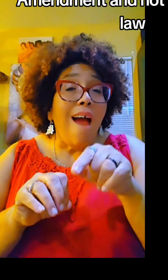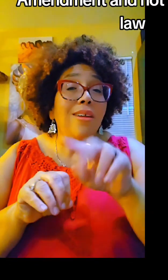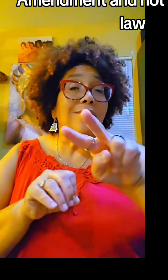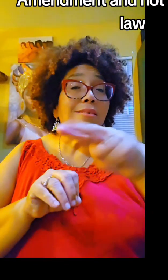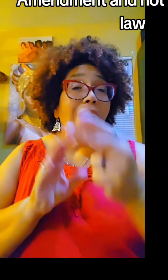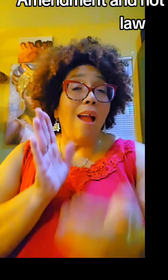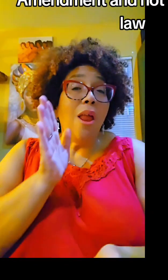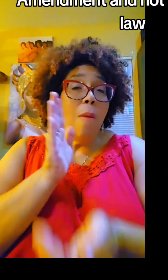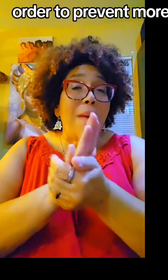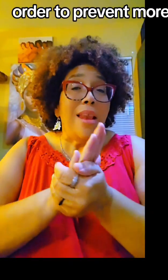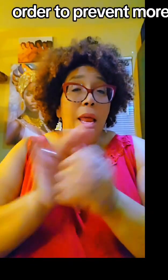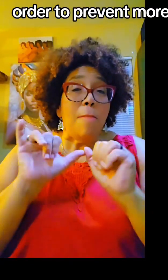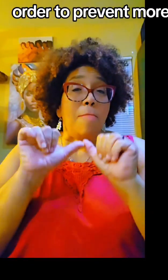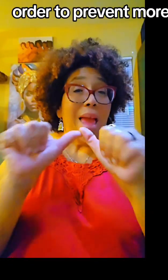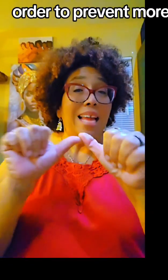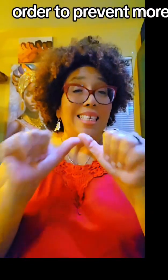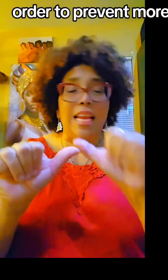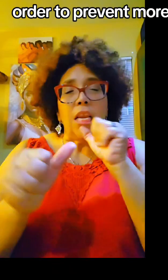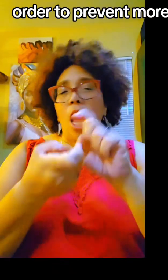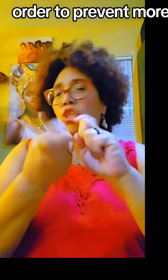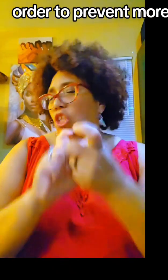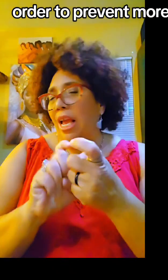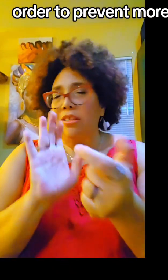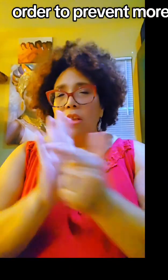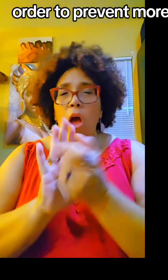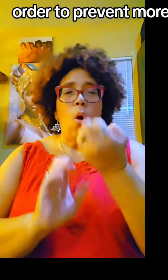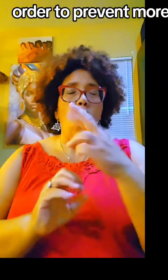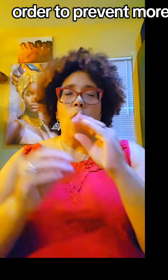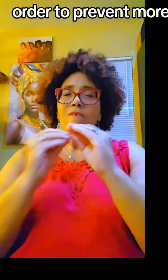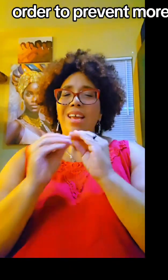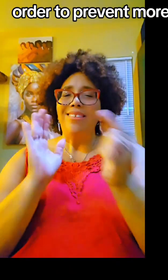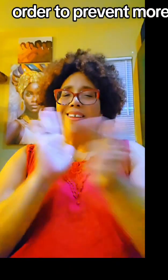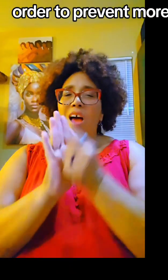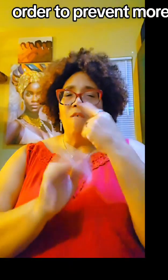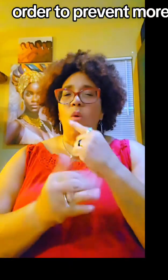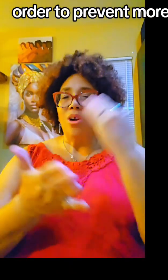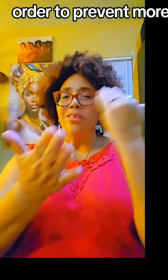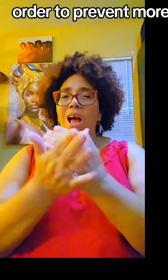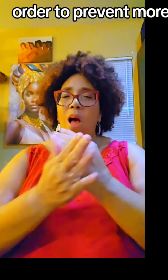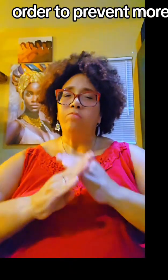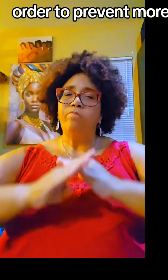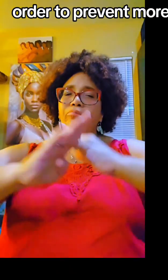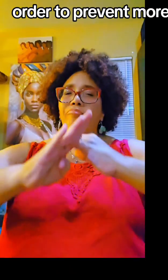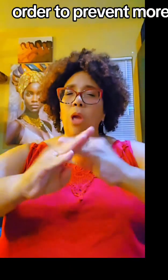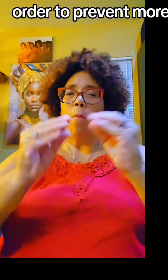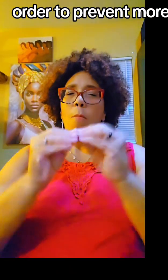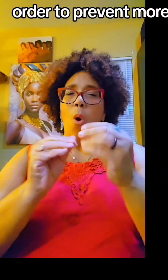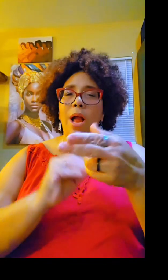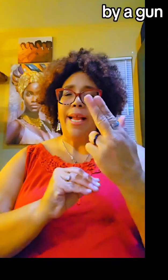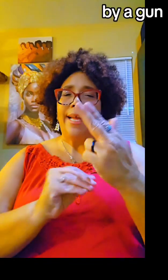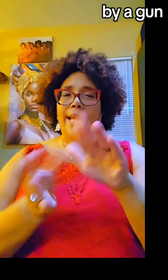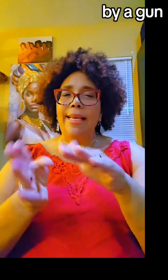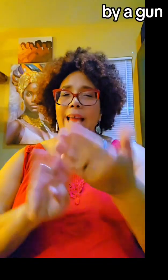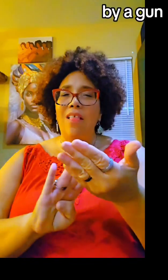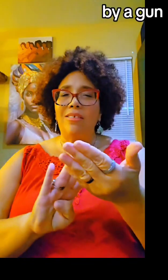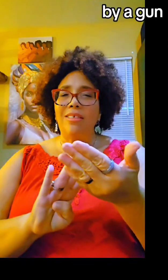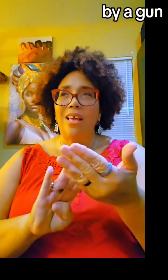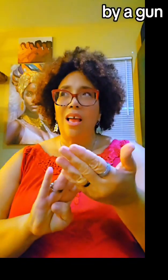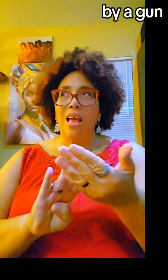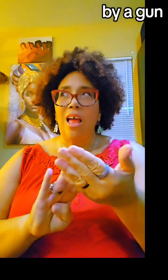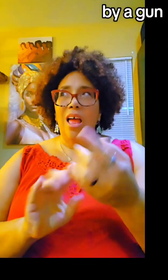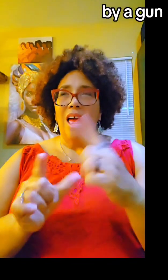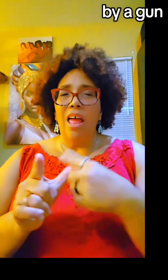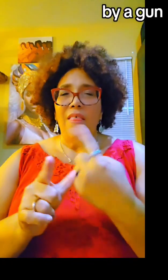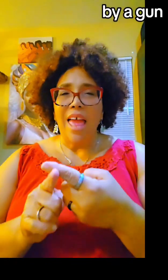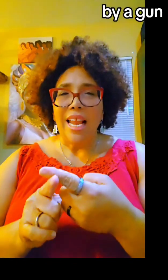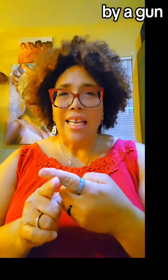not change the law or somehow try to fix the law in order to prevent more gun deaths. And ironically enough, he